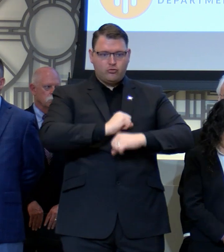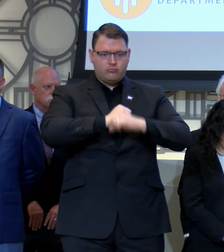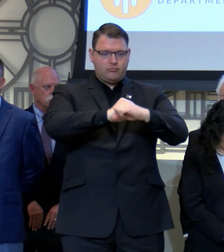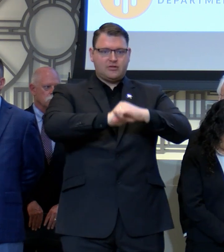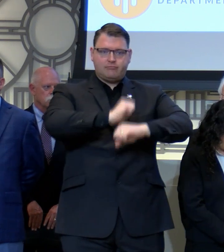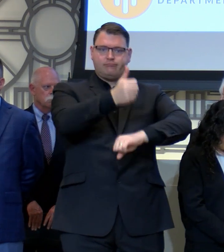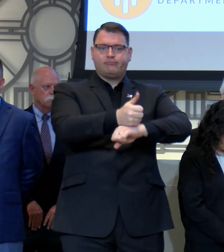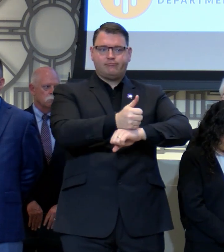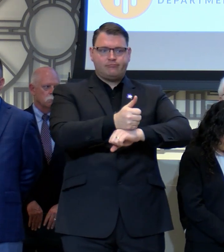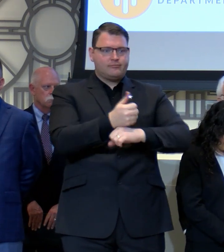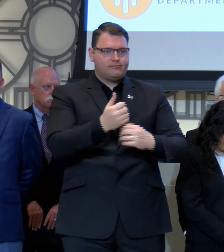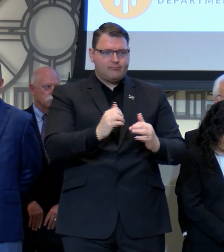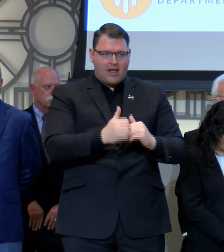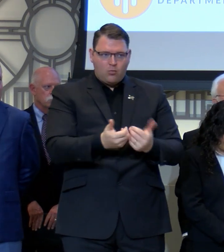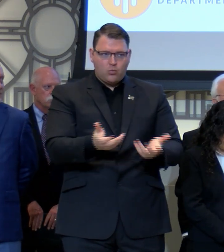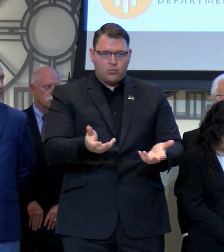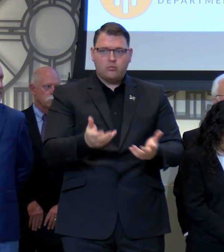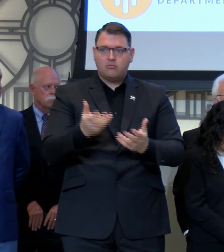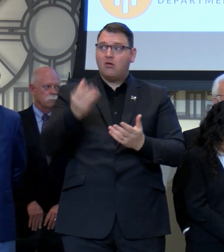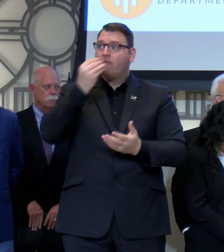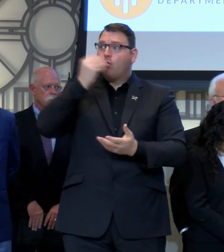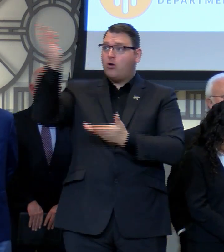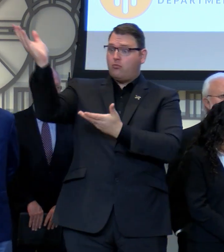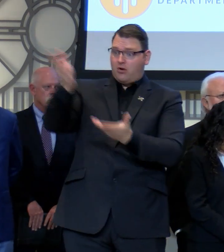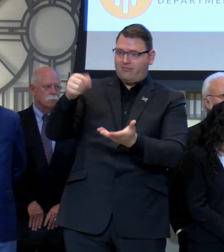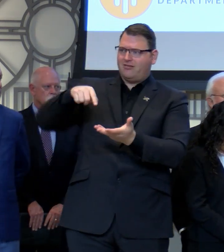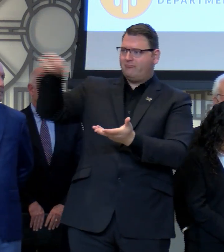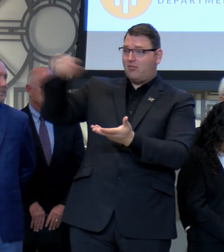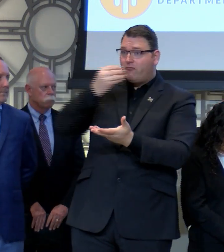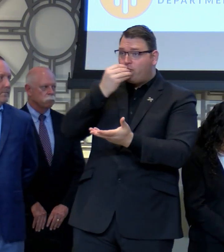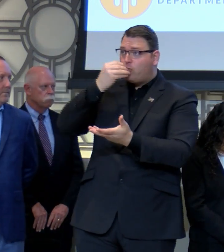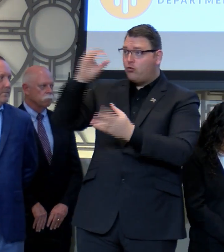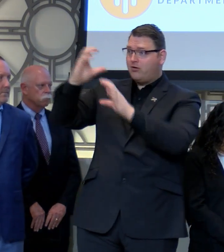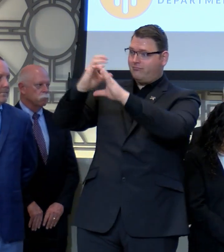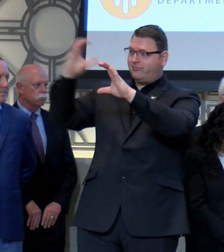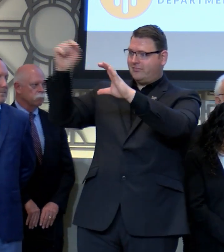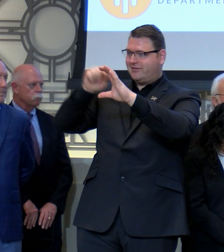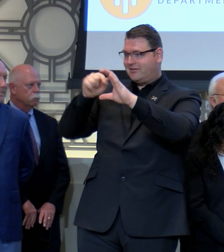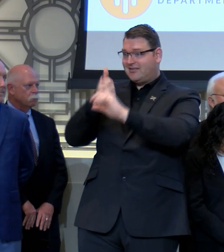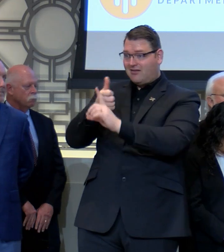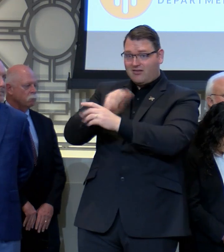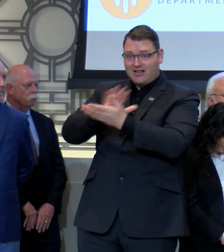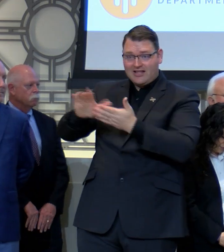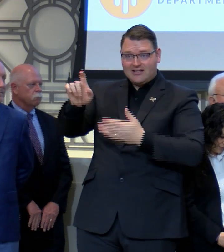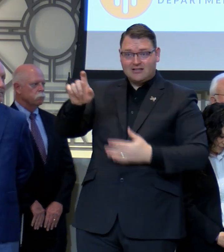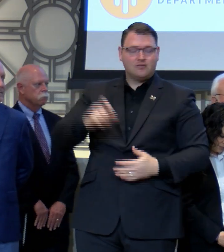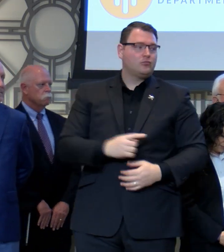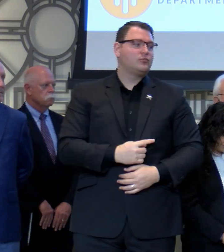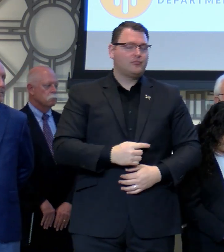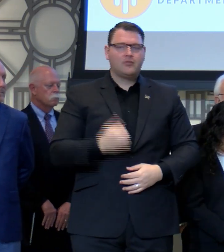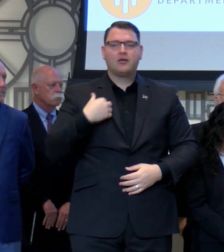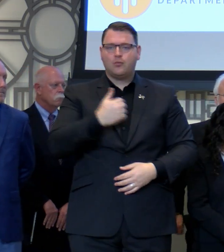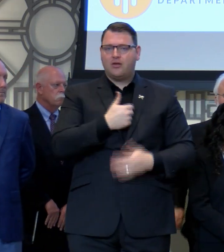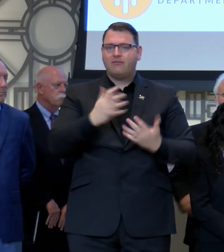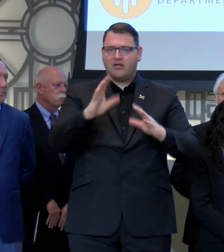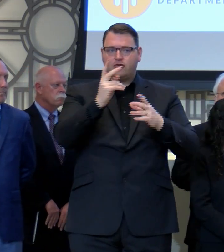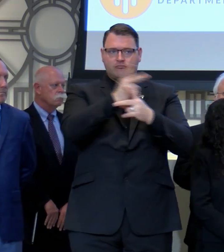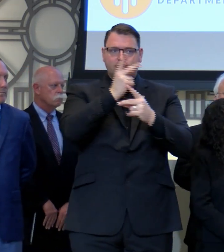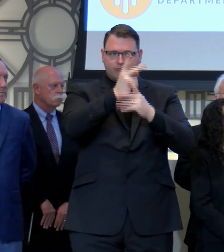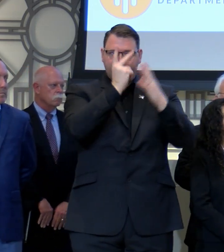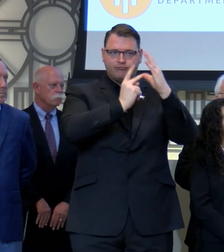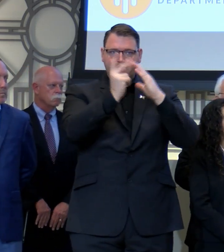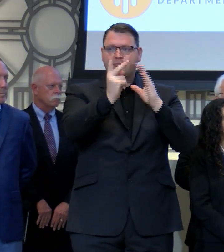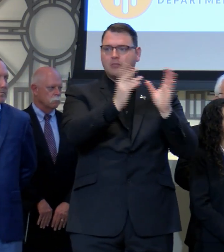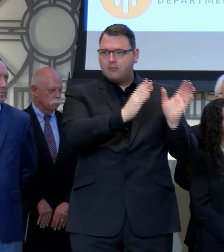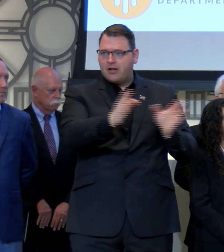before things actually get here? Oh, yeah. In terms of that, we've gone through the same sort of simulation plans of